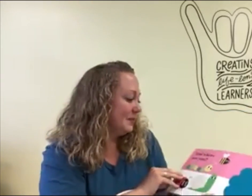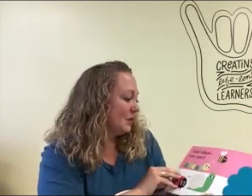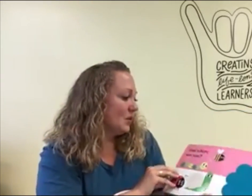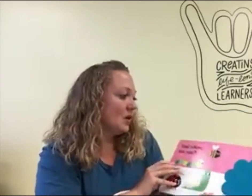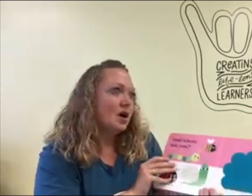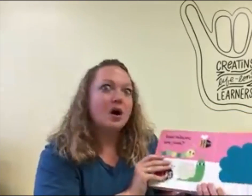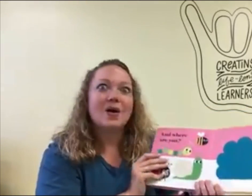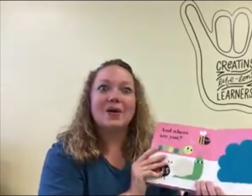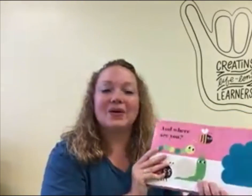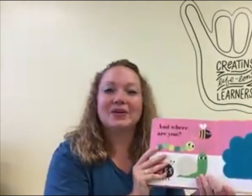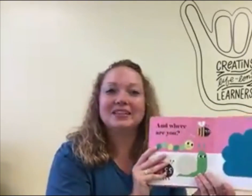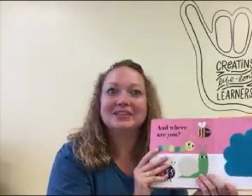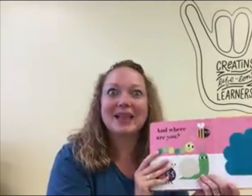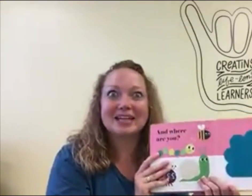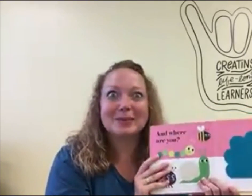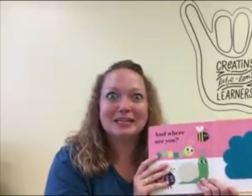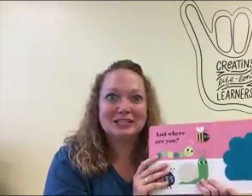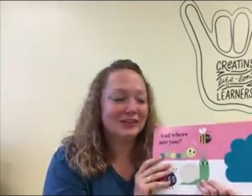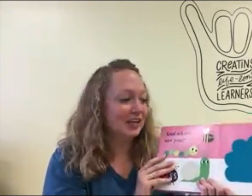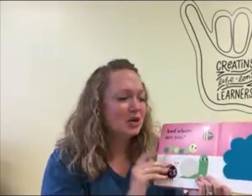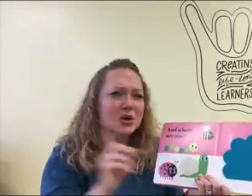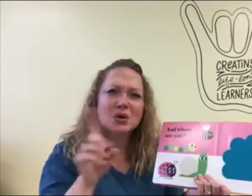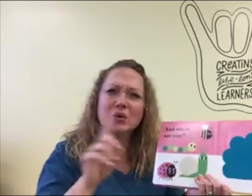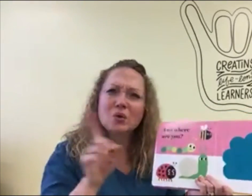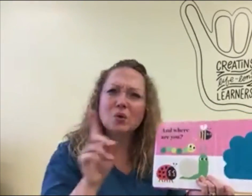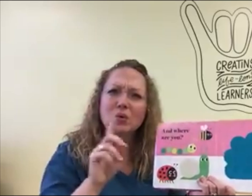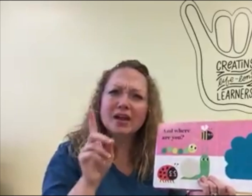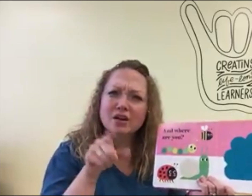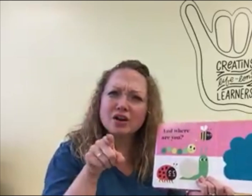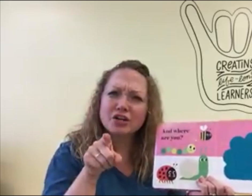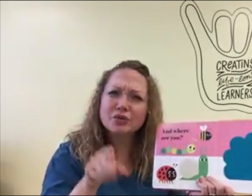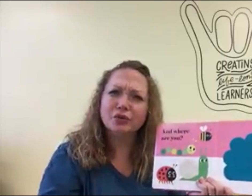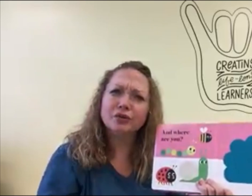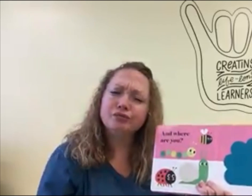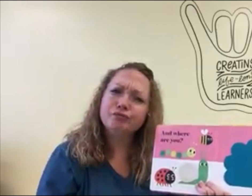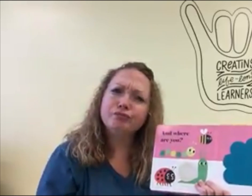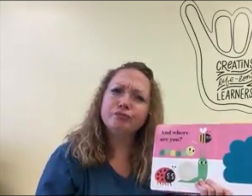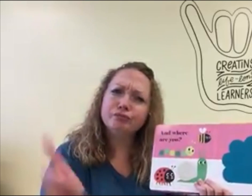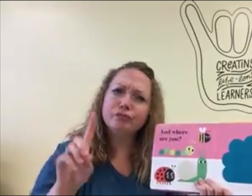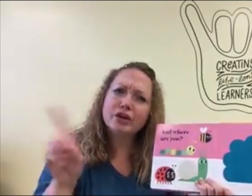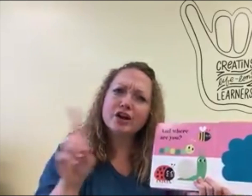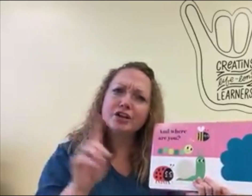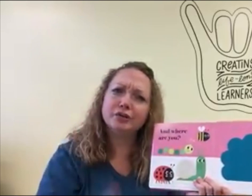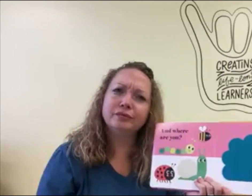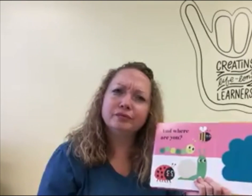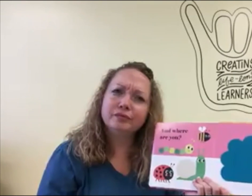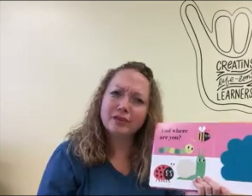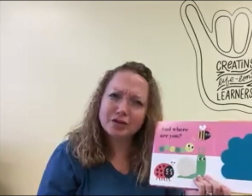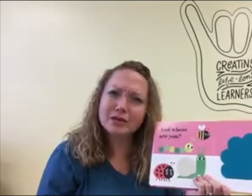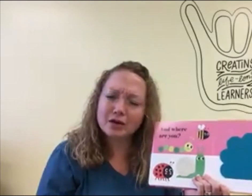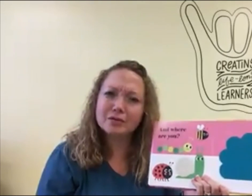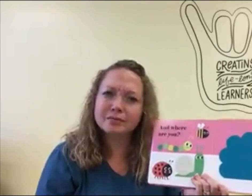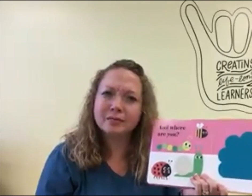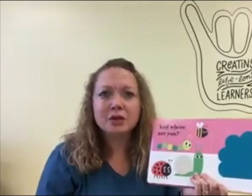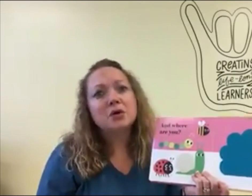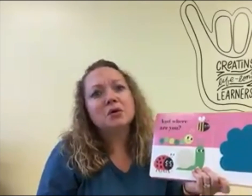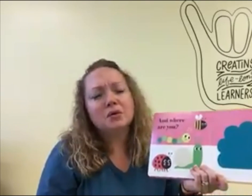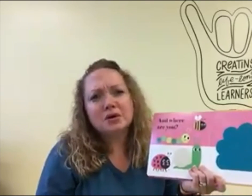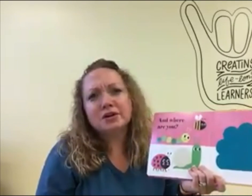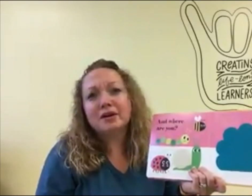Oh, this last page is fun. Where are you? Where are you? Are you at home? Or are you at grandma's or